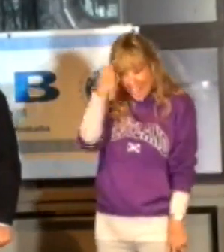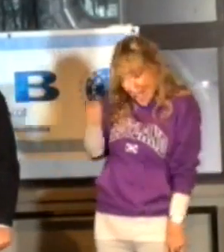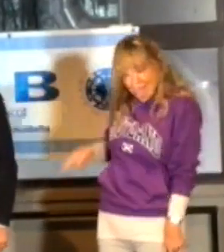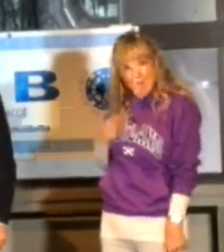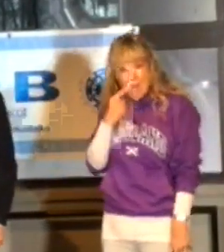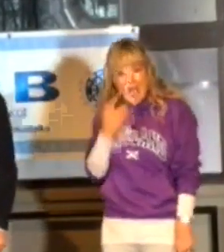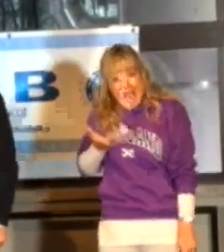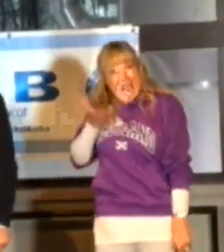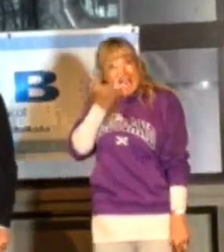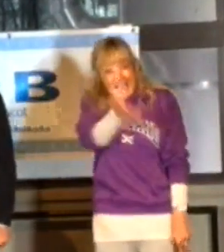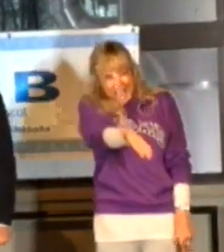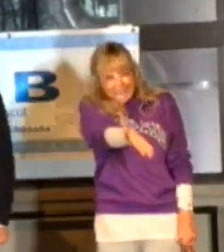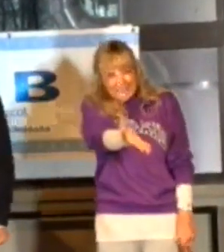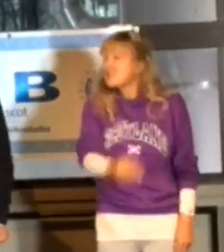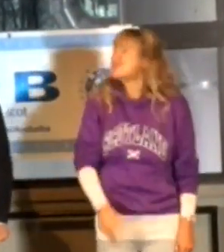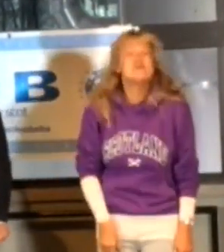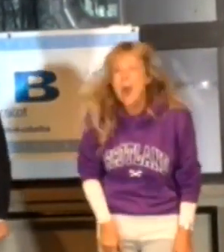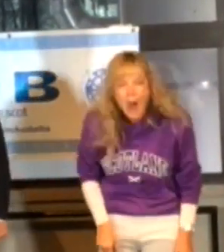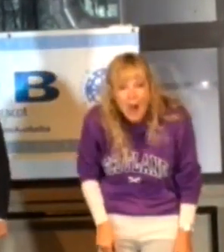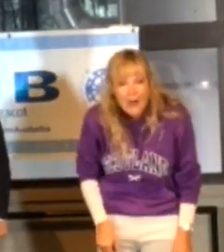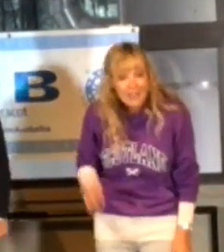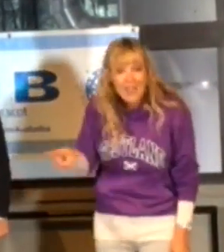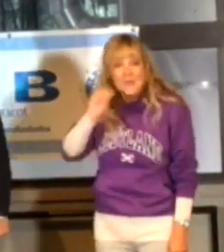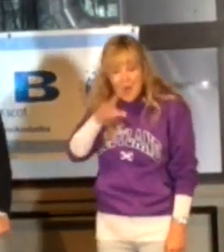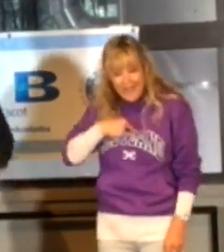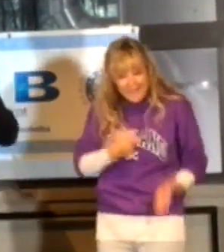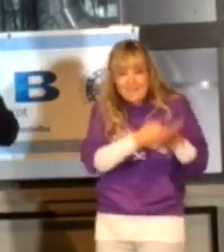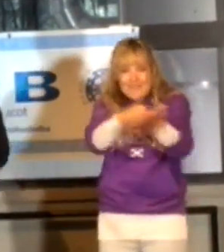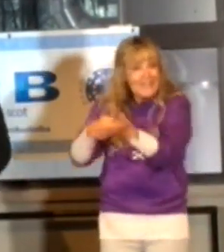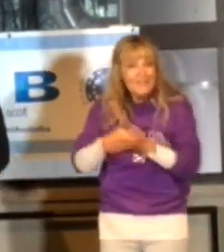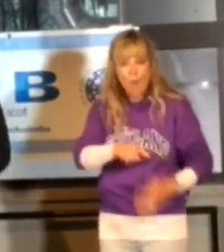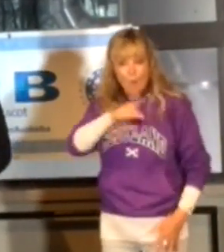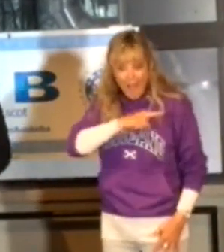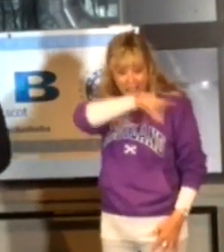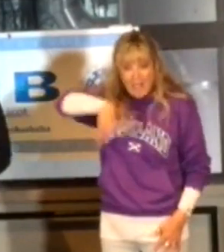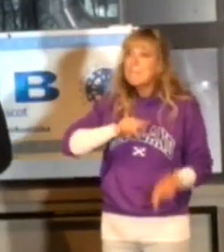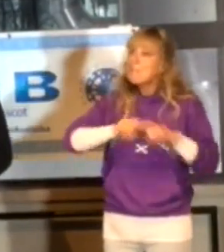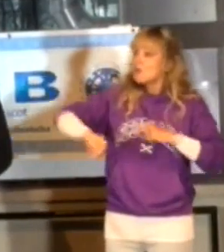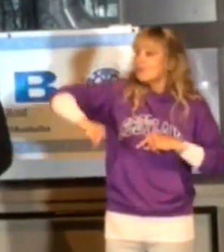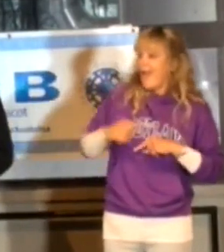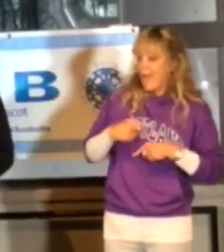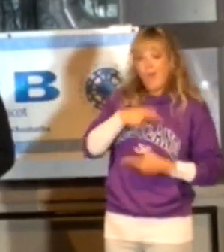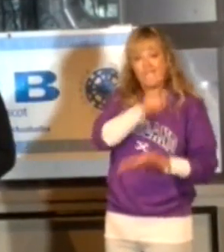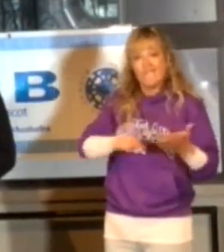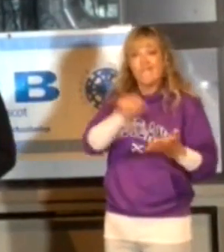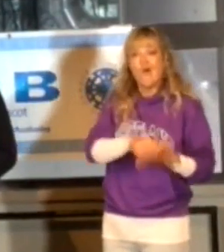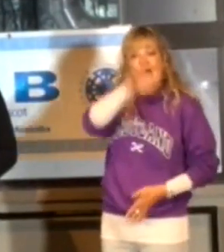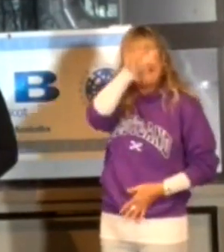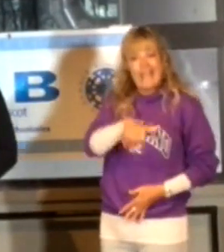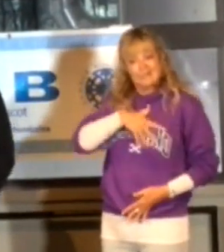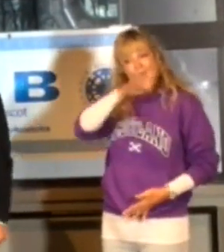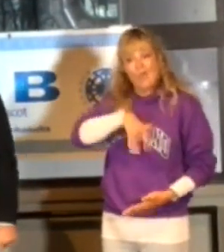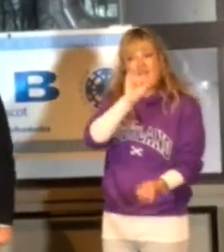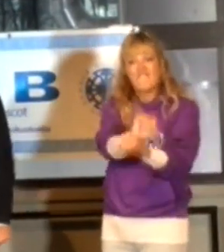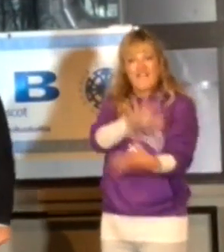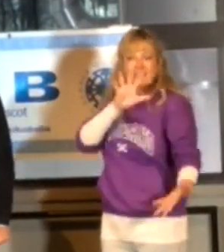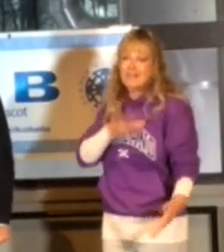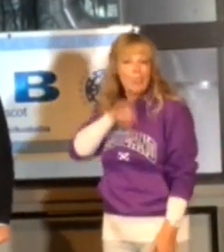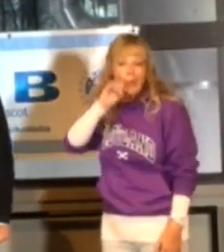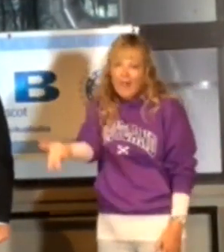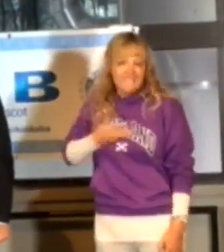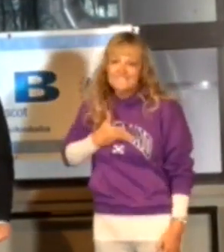to give us a referendum when the majority are saying they're going to vote for freedom? Of course they